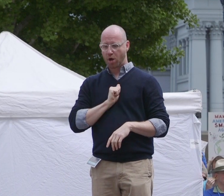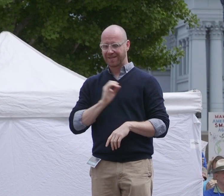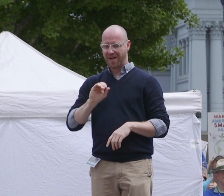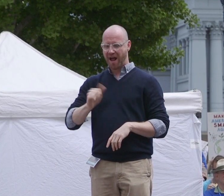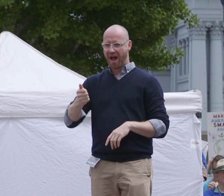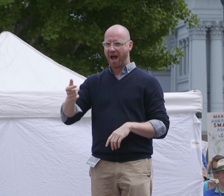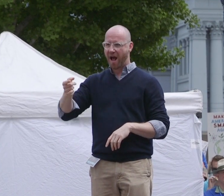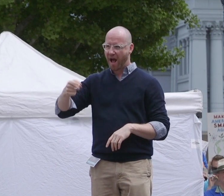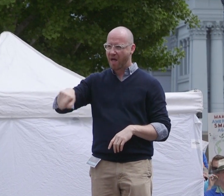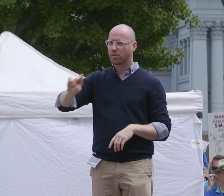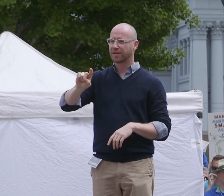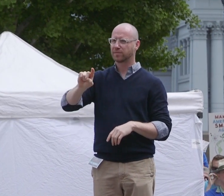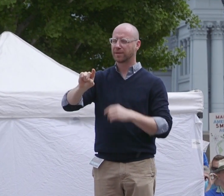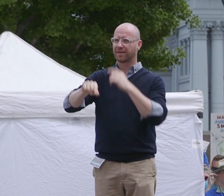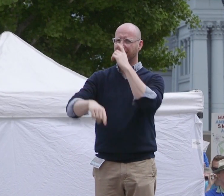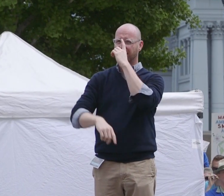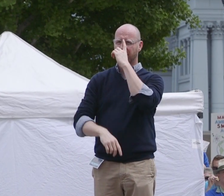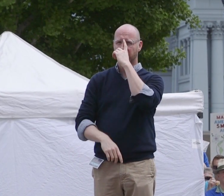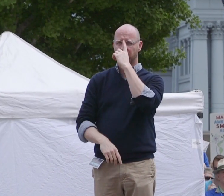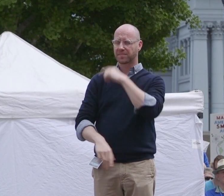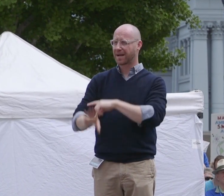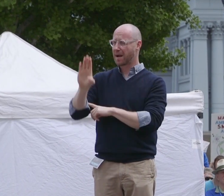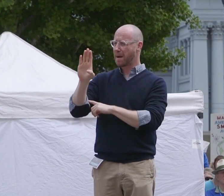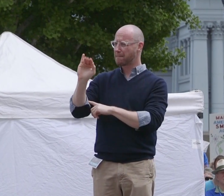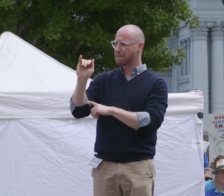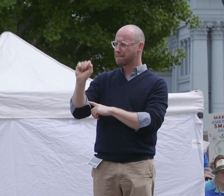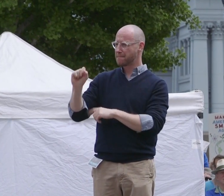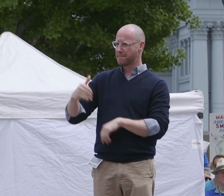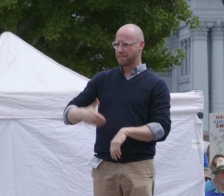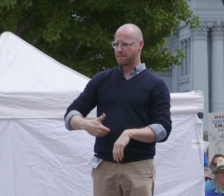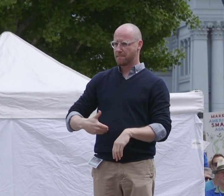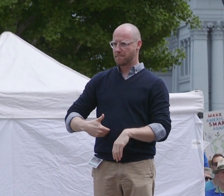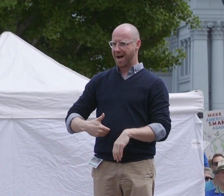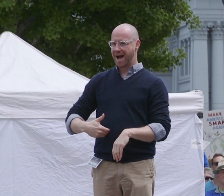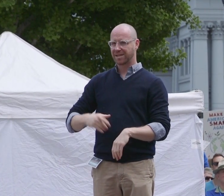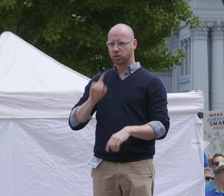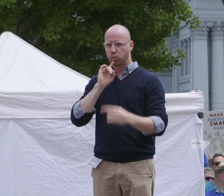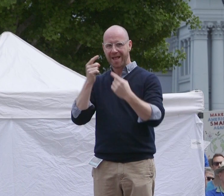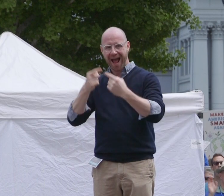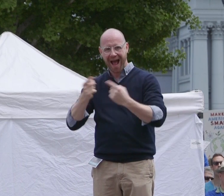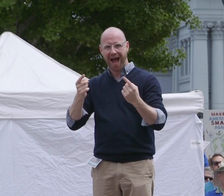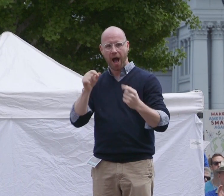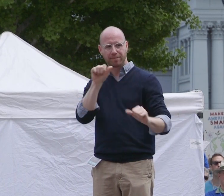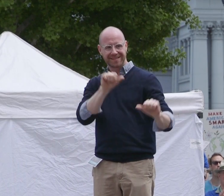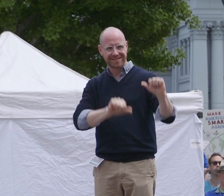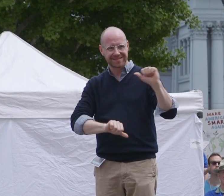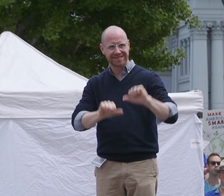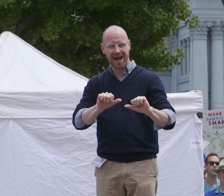of science, but science is also the enemy of bias.